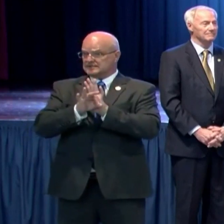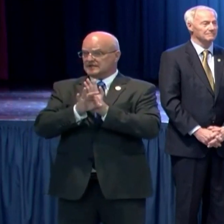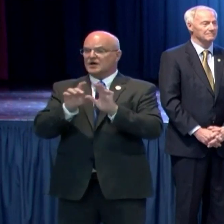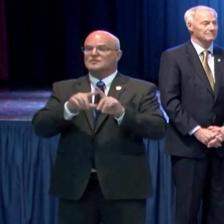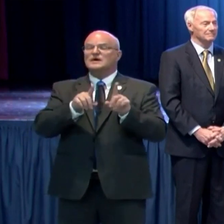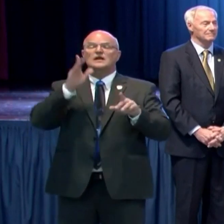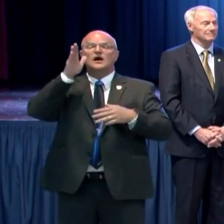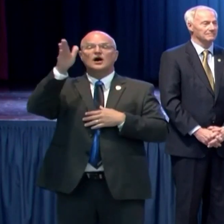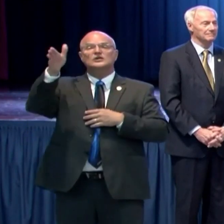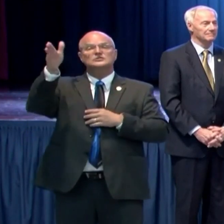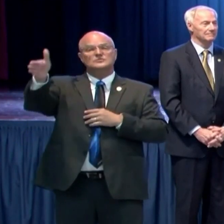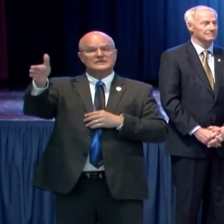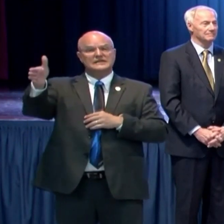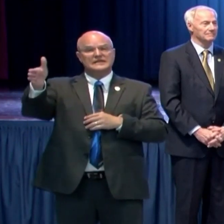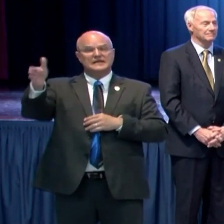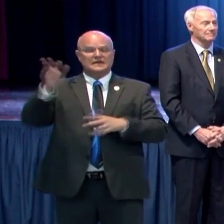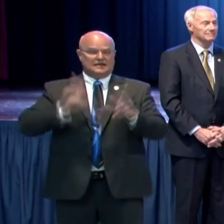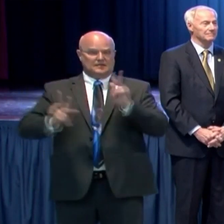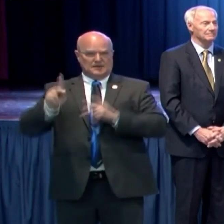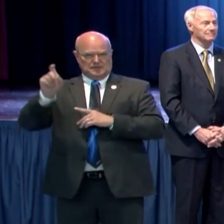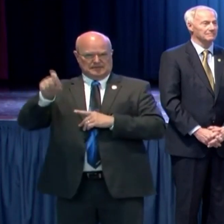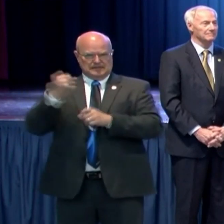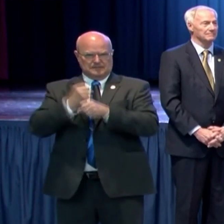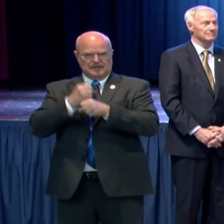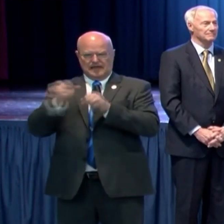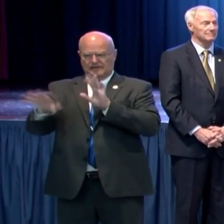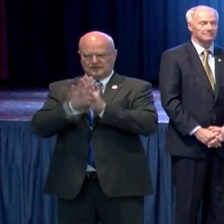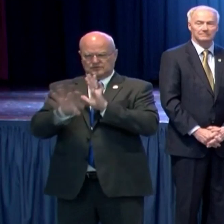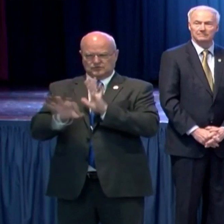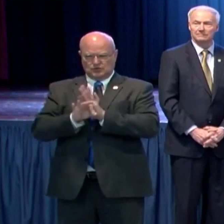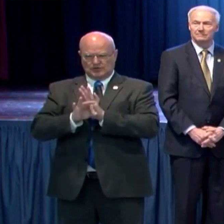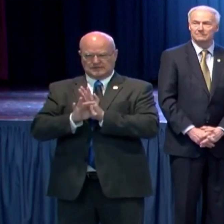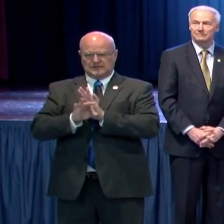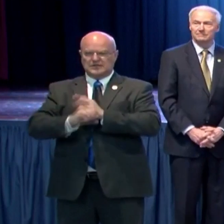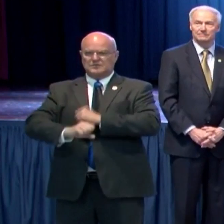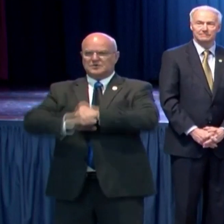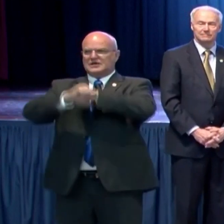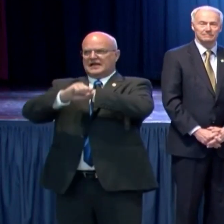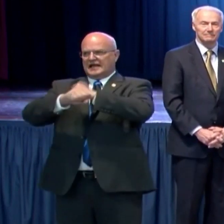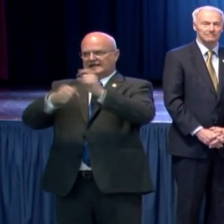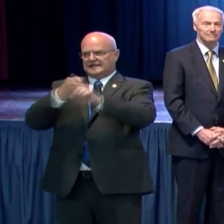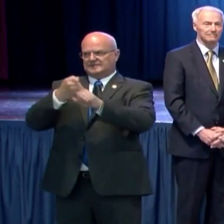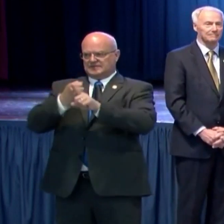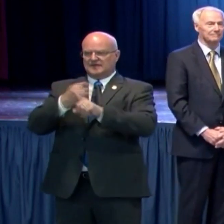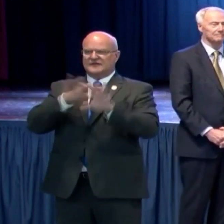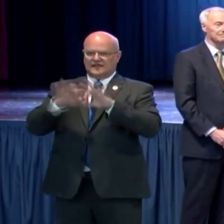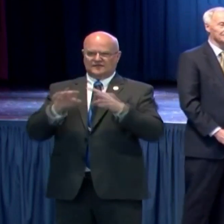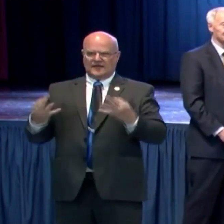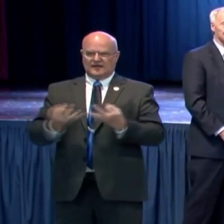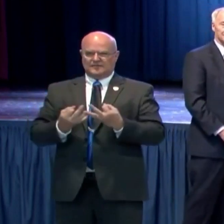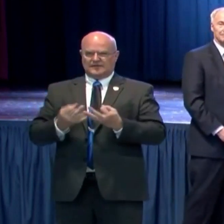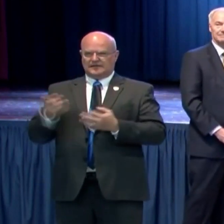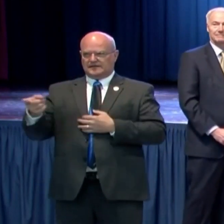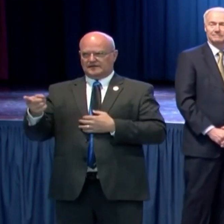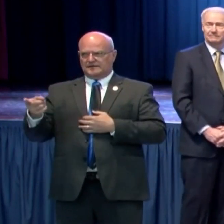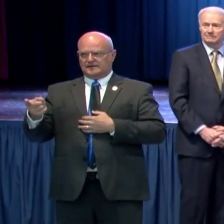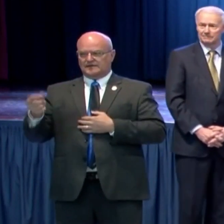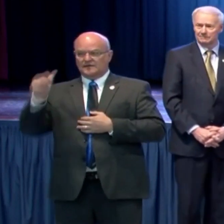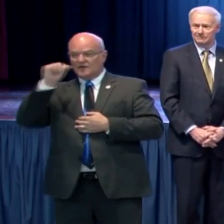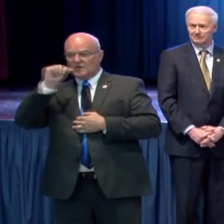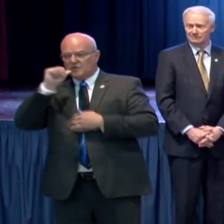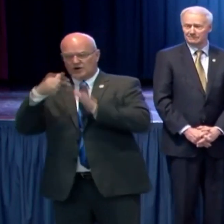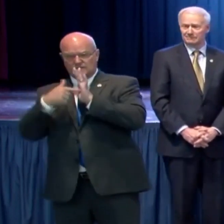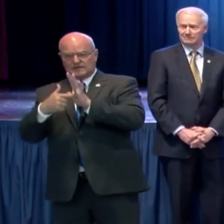but ultimately people do need to make those choices to protect themselves and their loved ones. So for the bars,